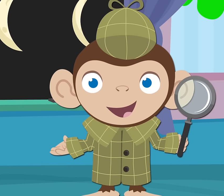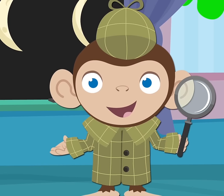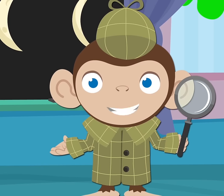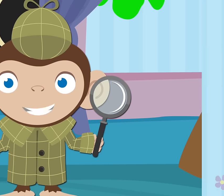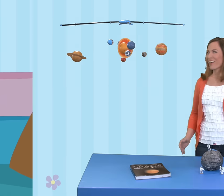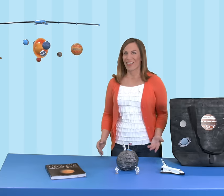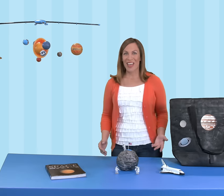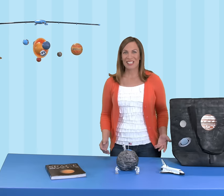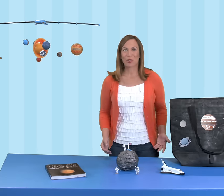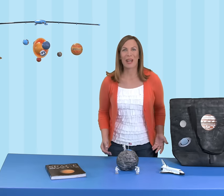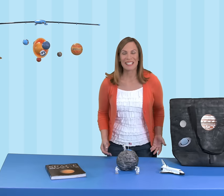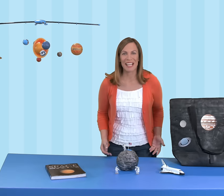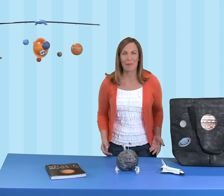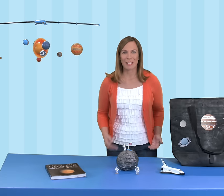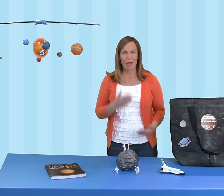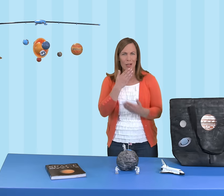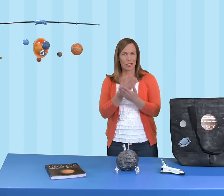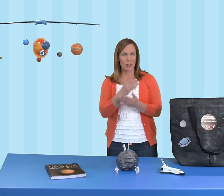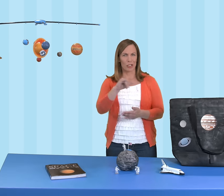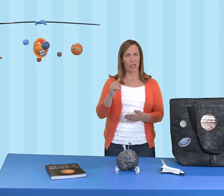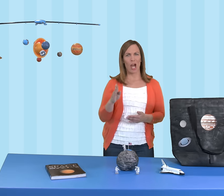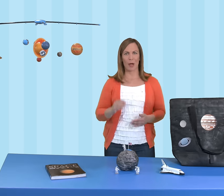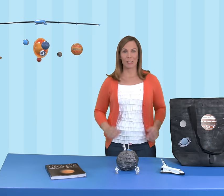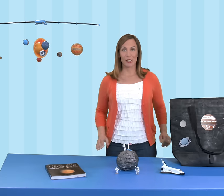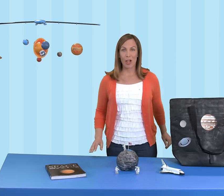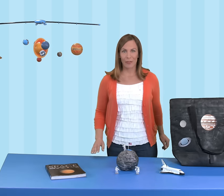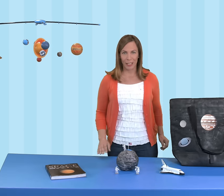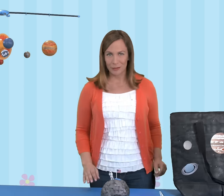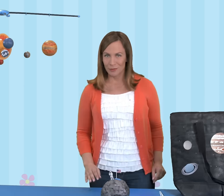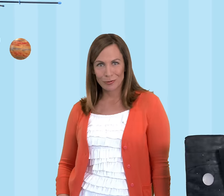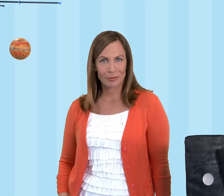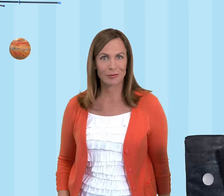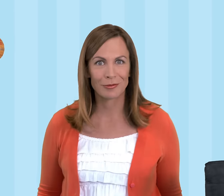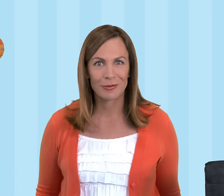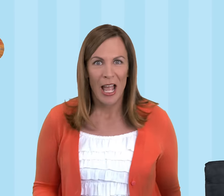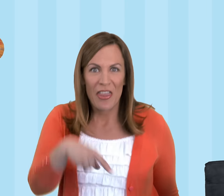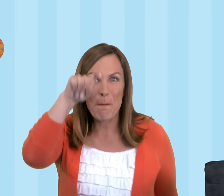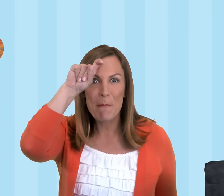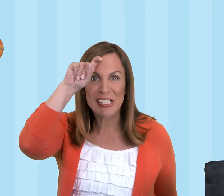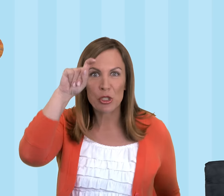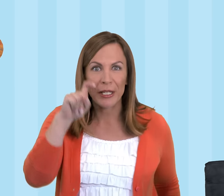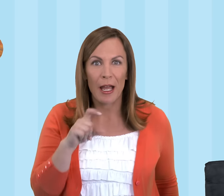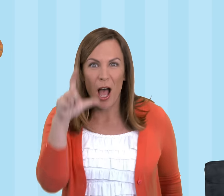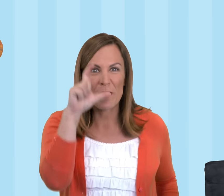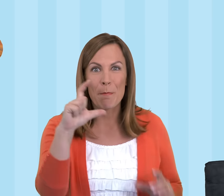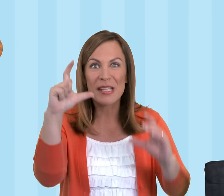that? That's great, Simon. Good job on solving the mystery of the